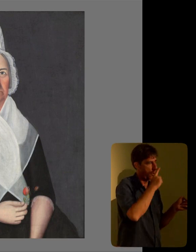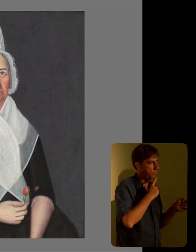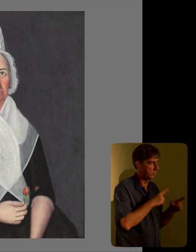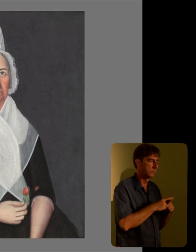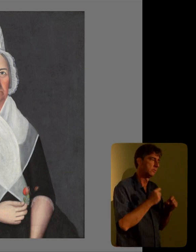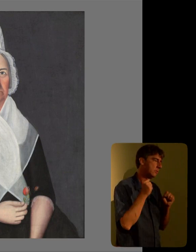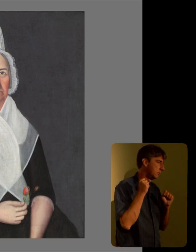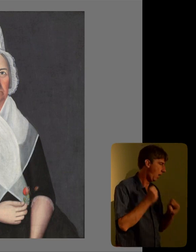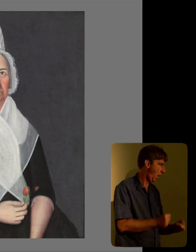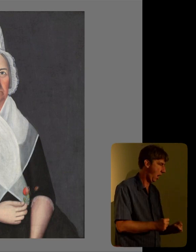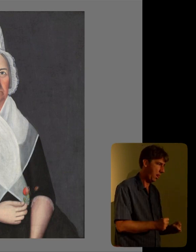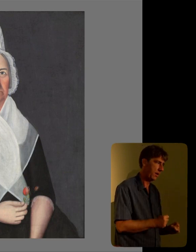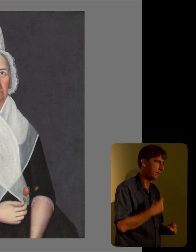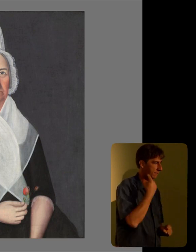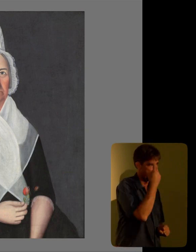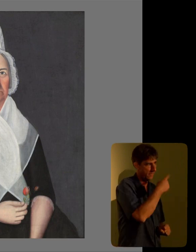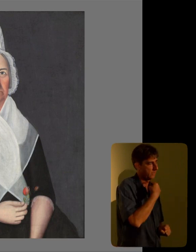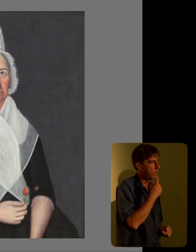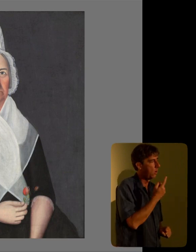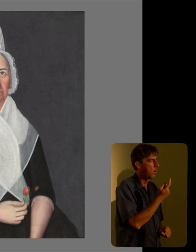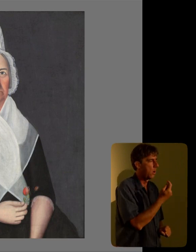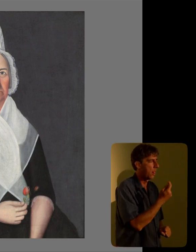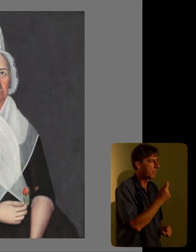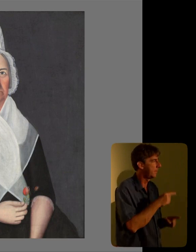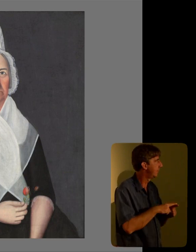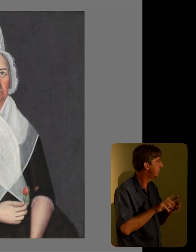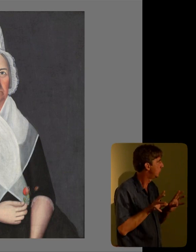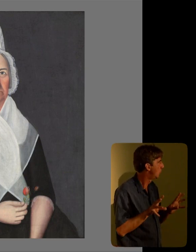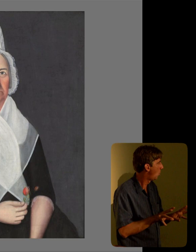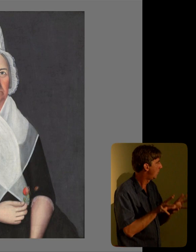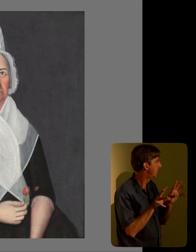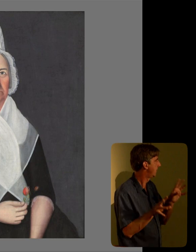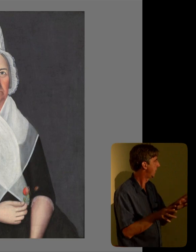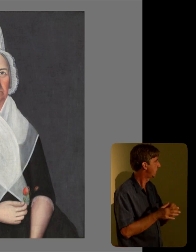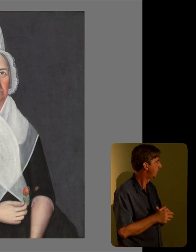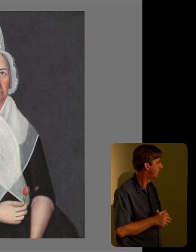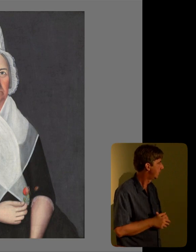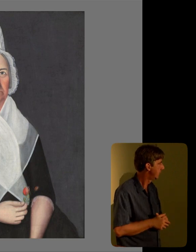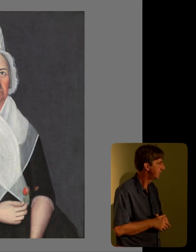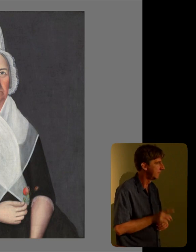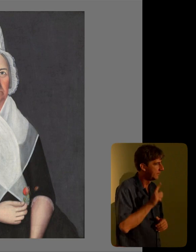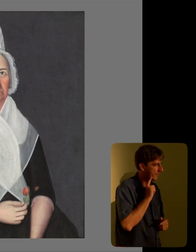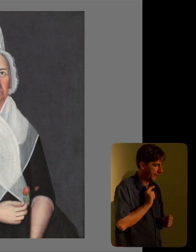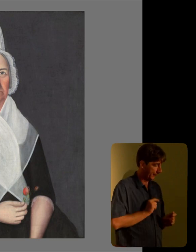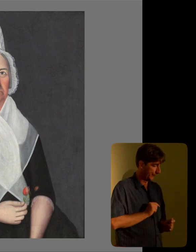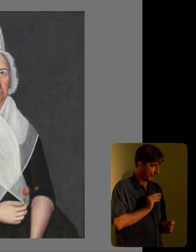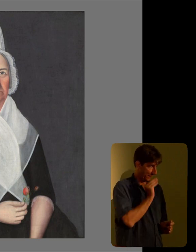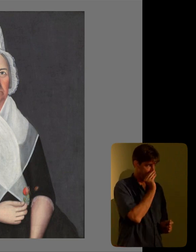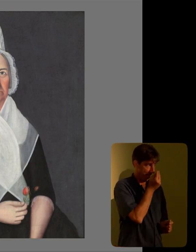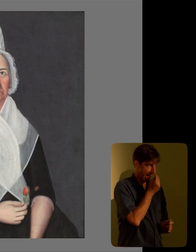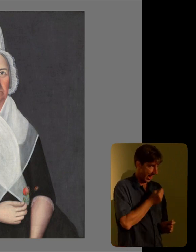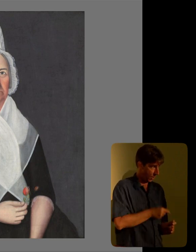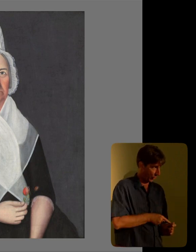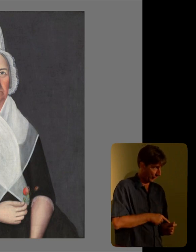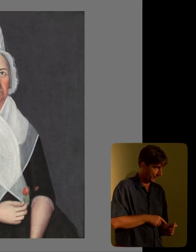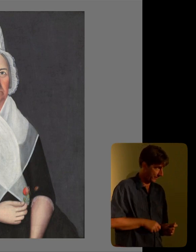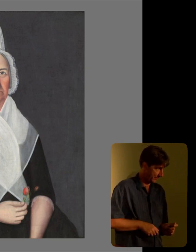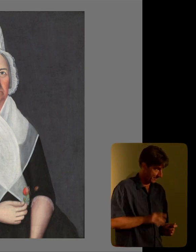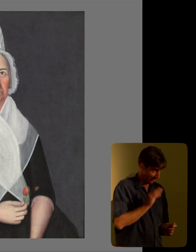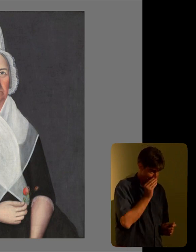only little superfluous bit of ornamentation is that little tiny flower in her hand, which,